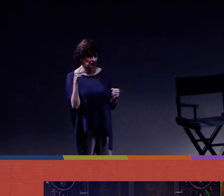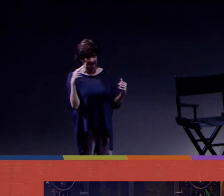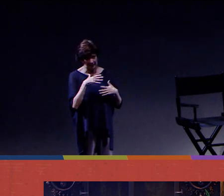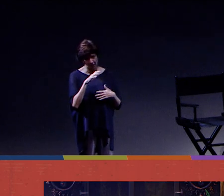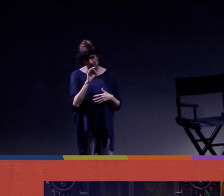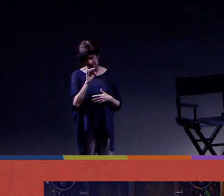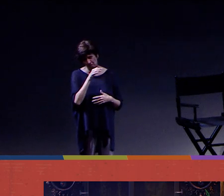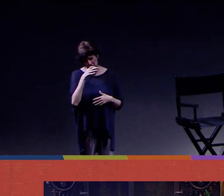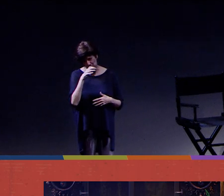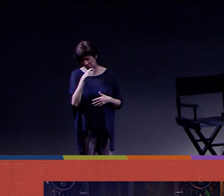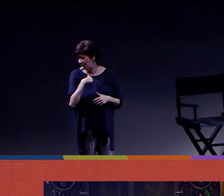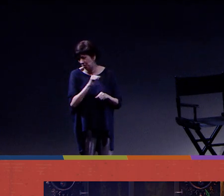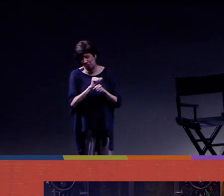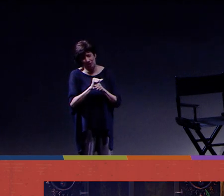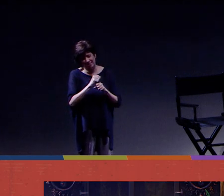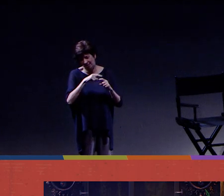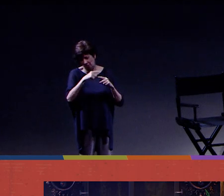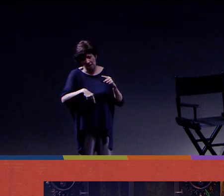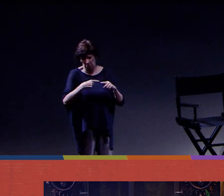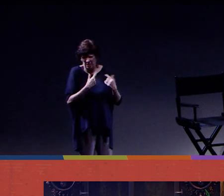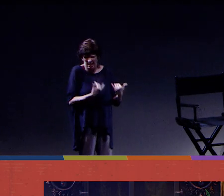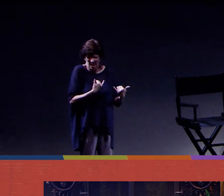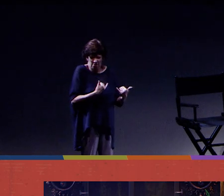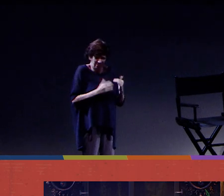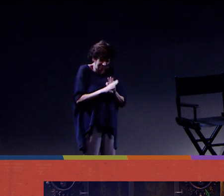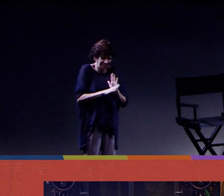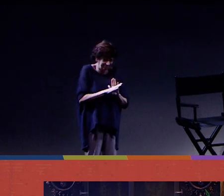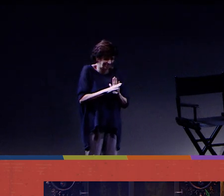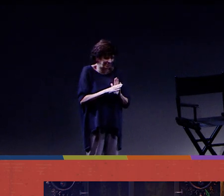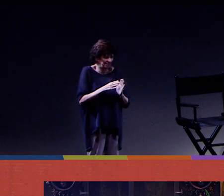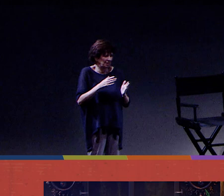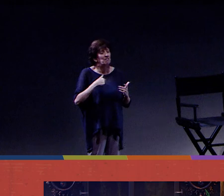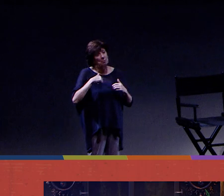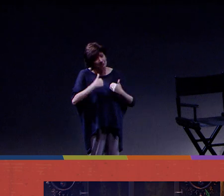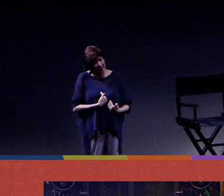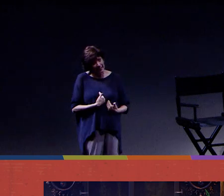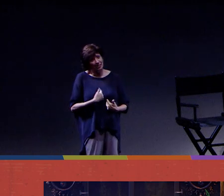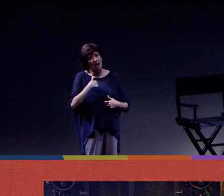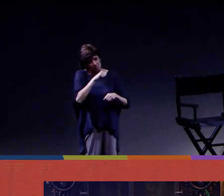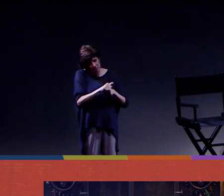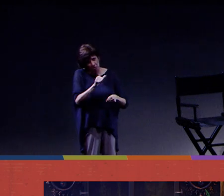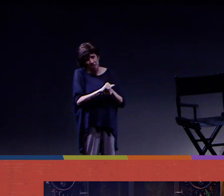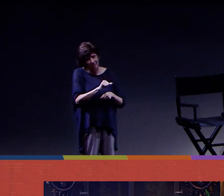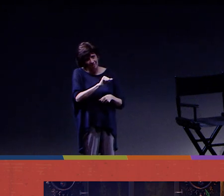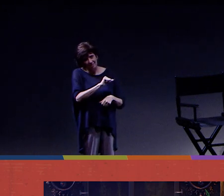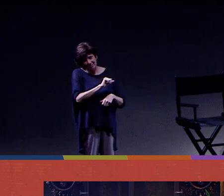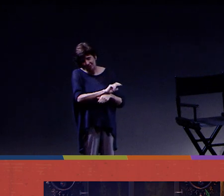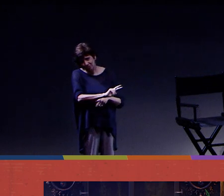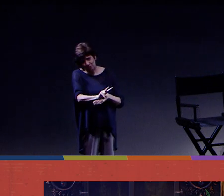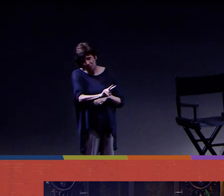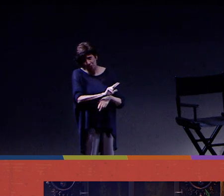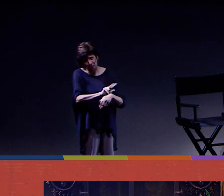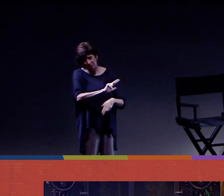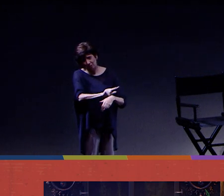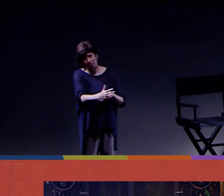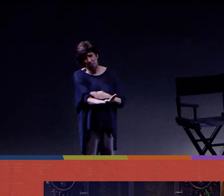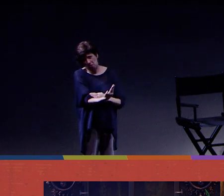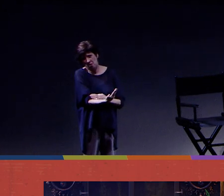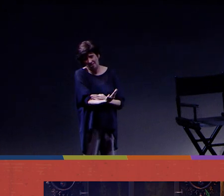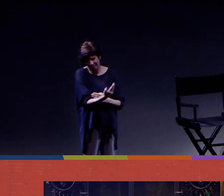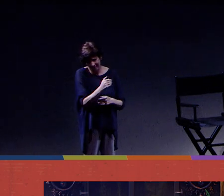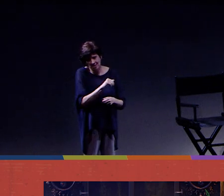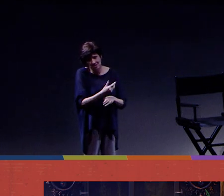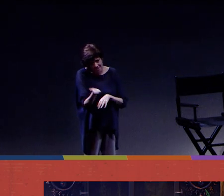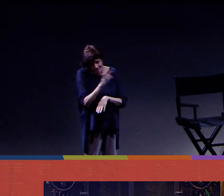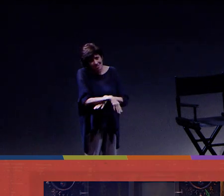it year round. We're in the middle of it right now. So if I sound a little tired, I've been working 2, 3, 4, 5 in the morning. So Knott